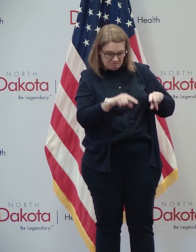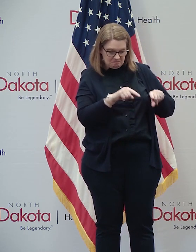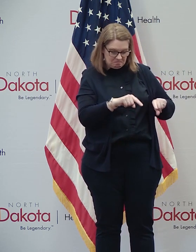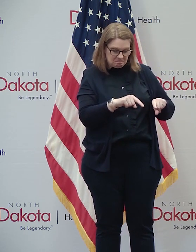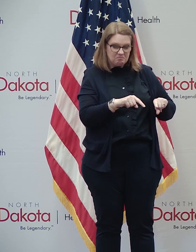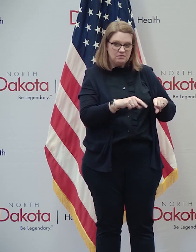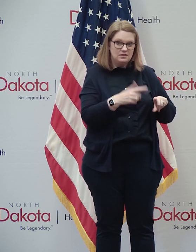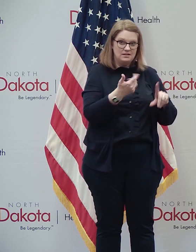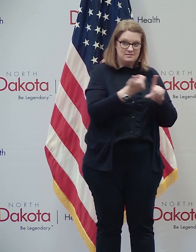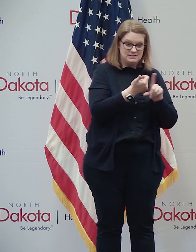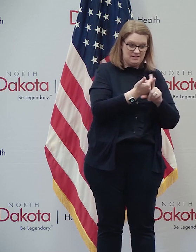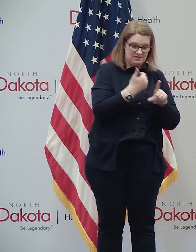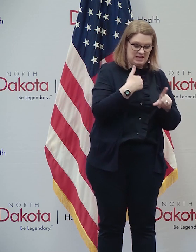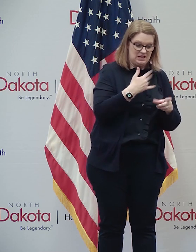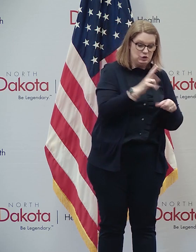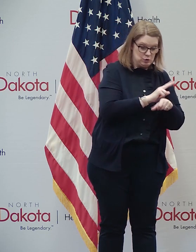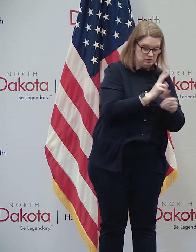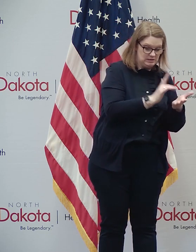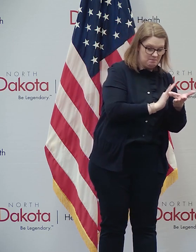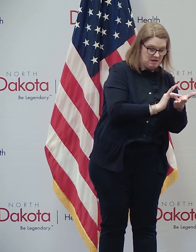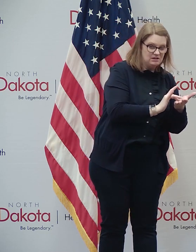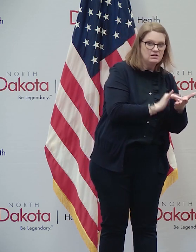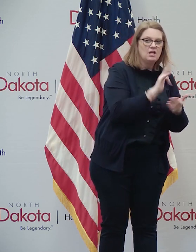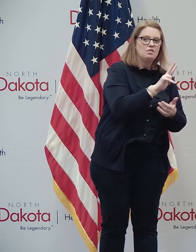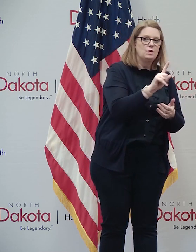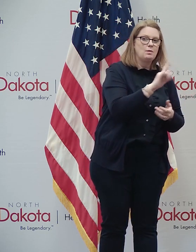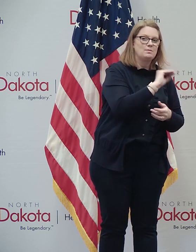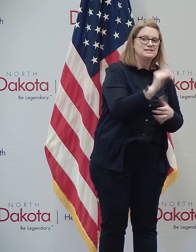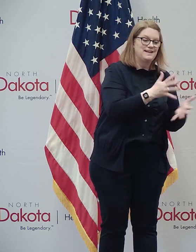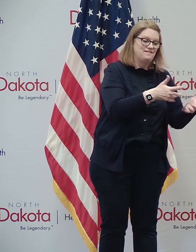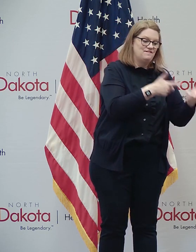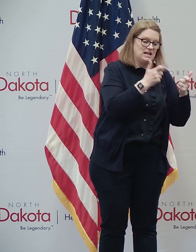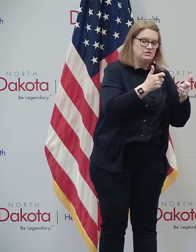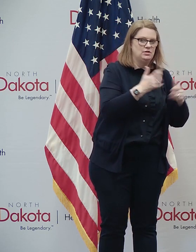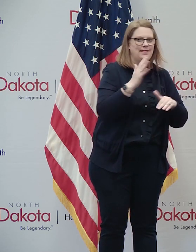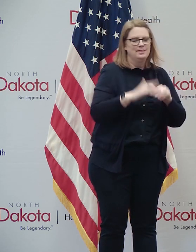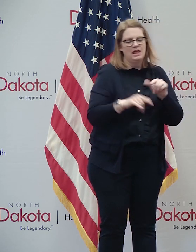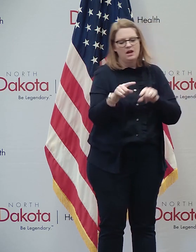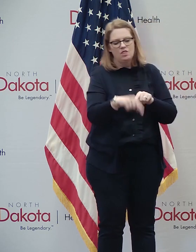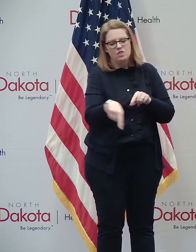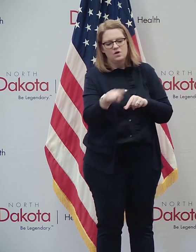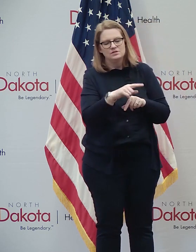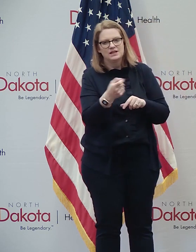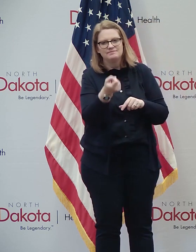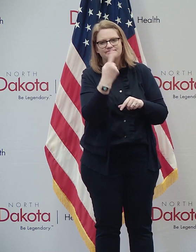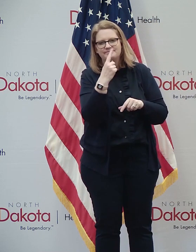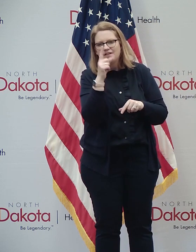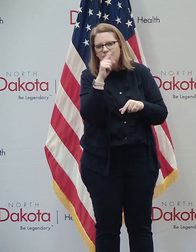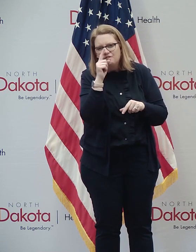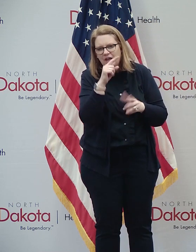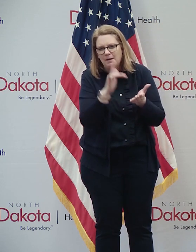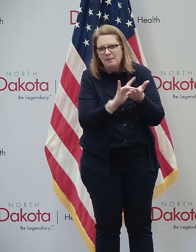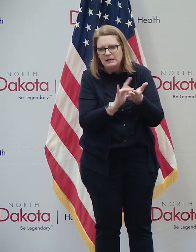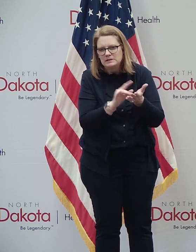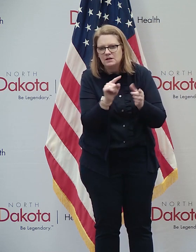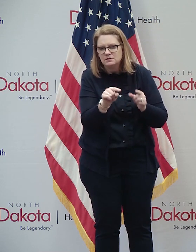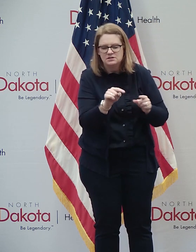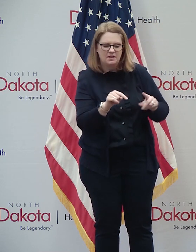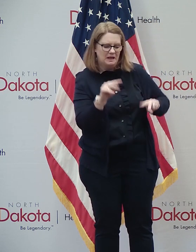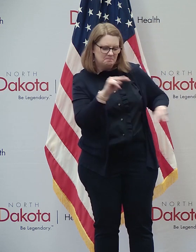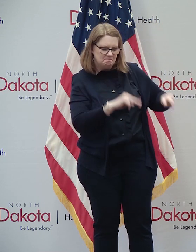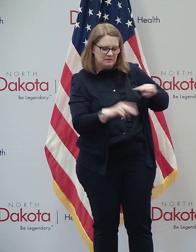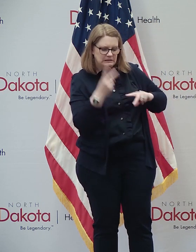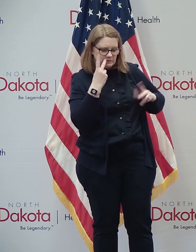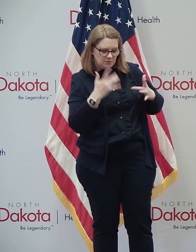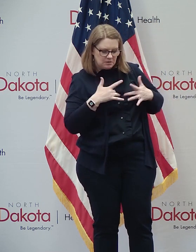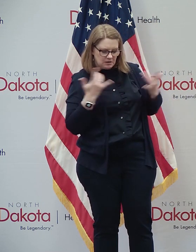with Remdesivir had a 31% faster recovery than those who received a placebo. And so because of this, it's a